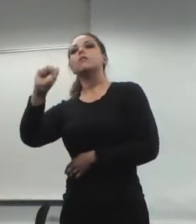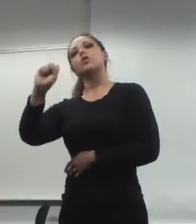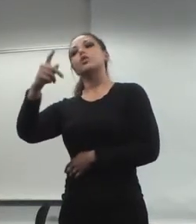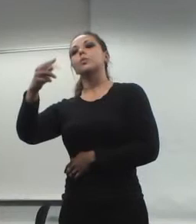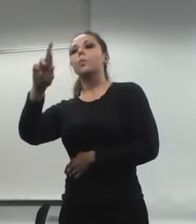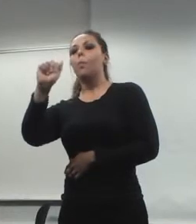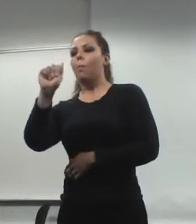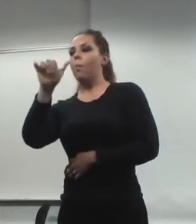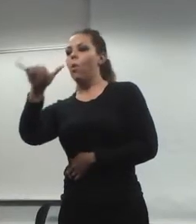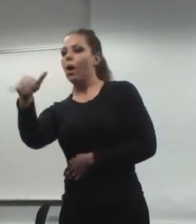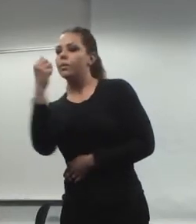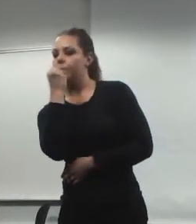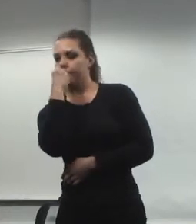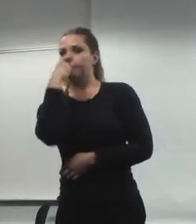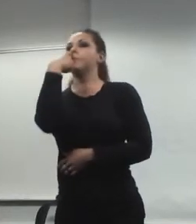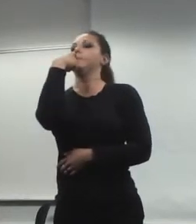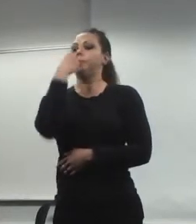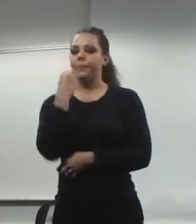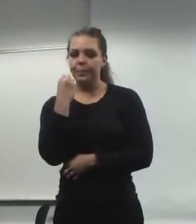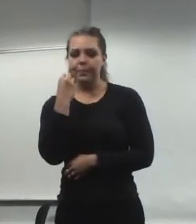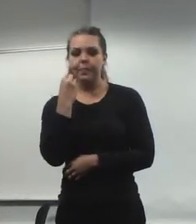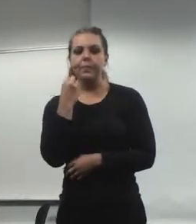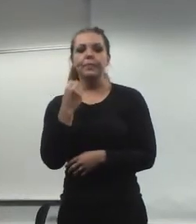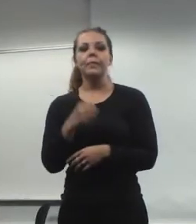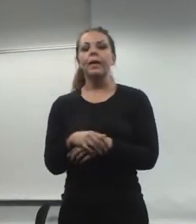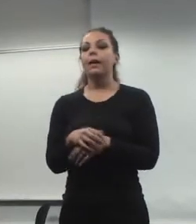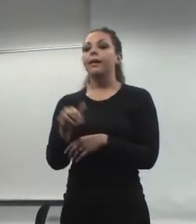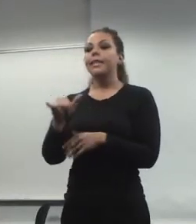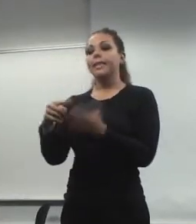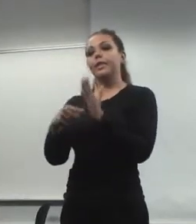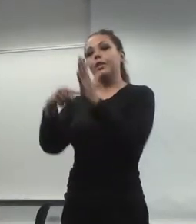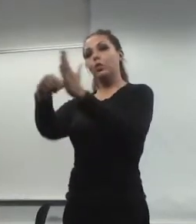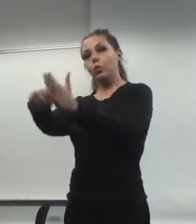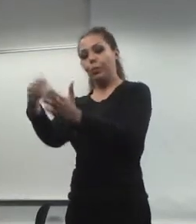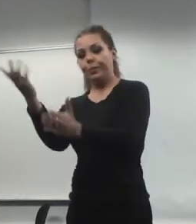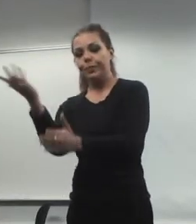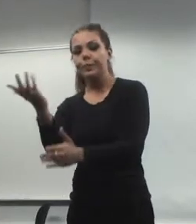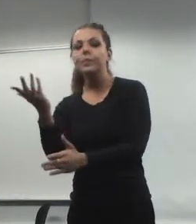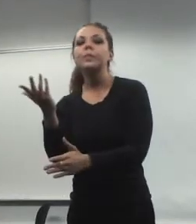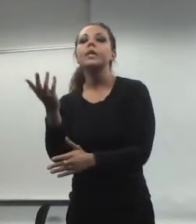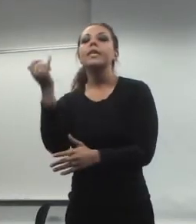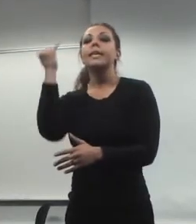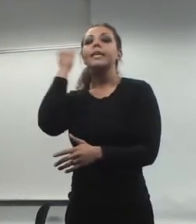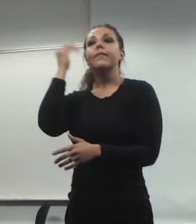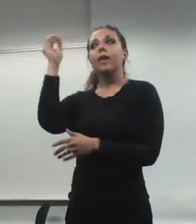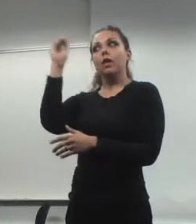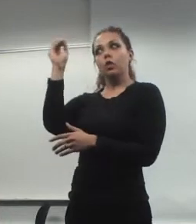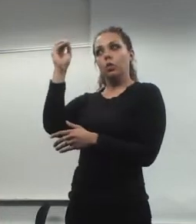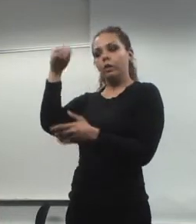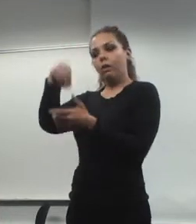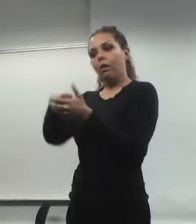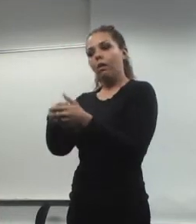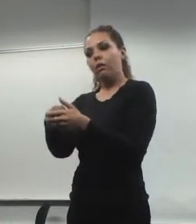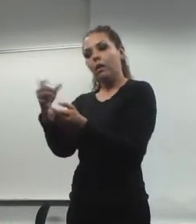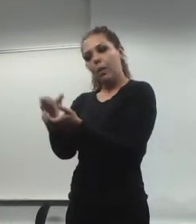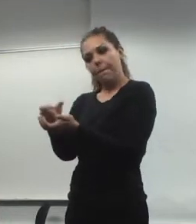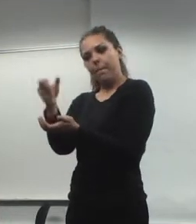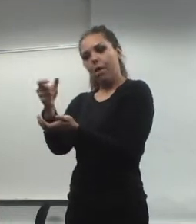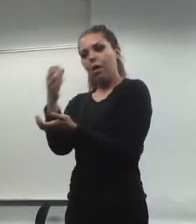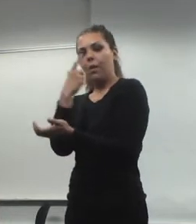recent study showed that if they put the oxytocin hormone into a nasal spray and had college students